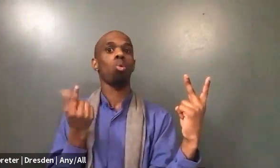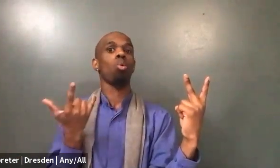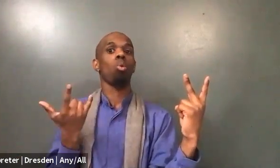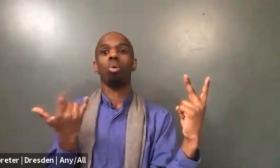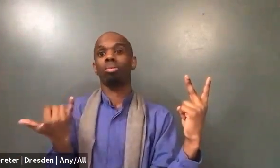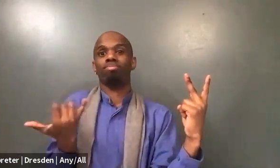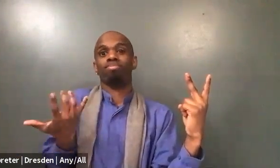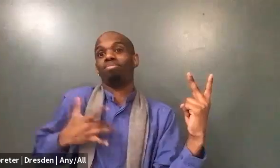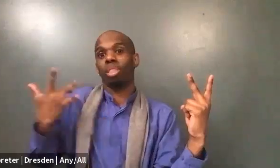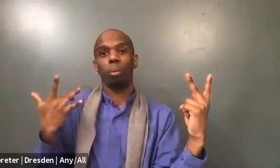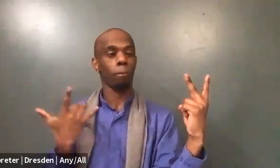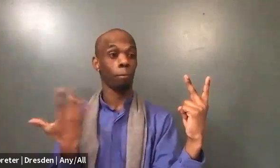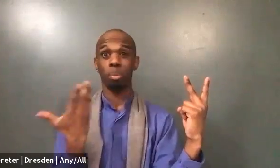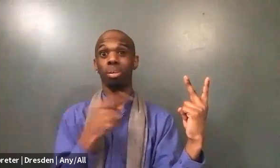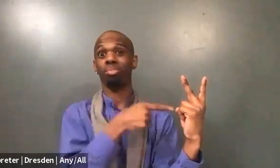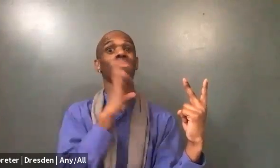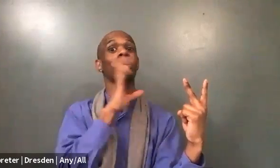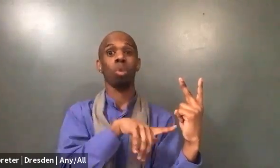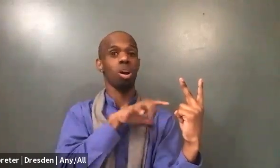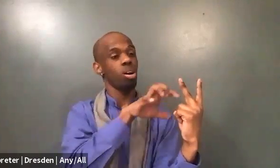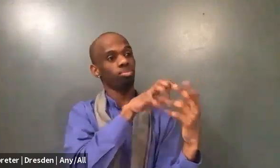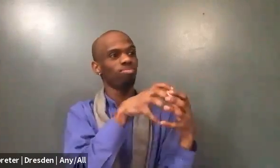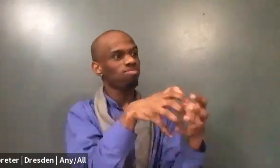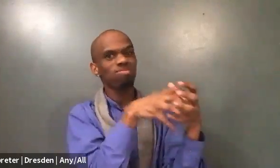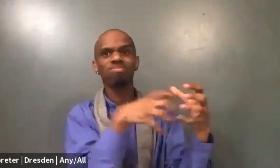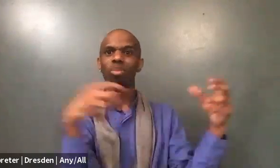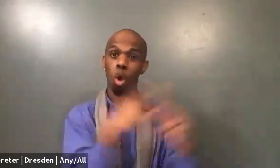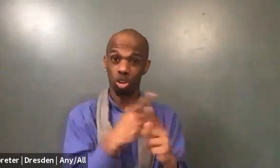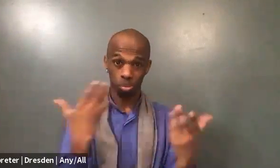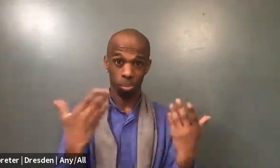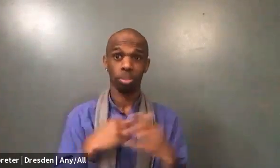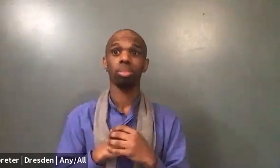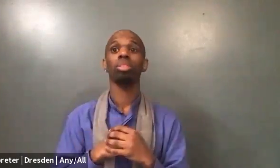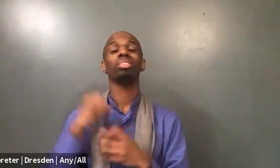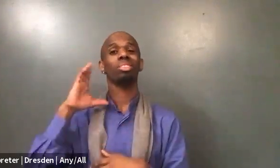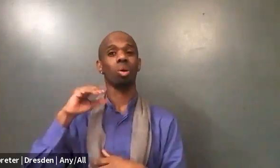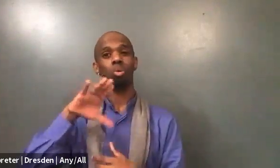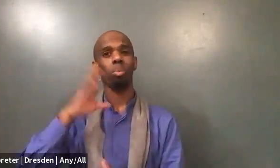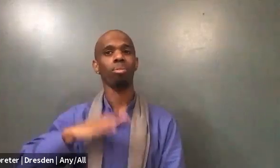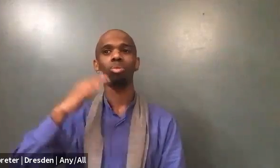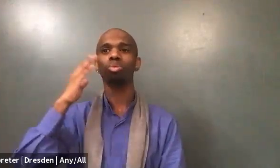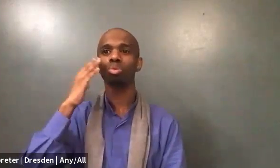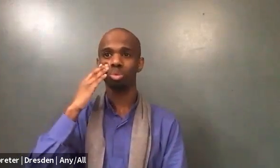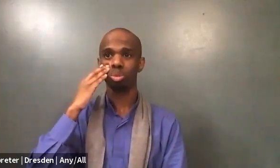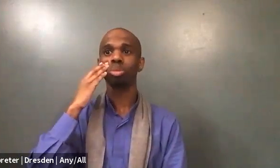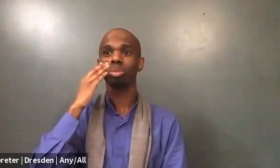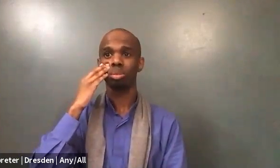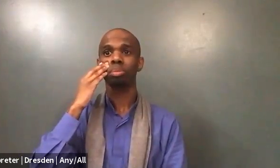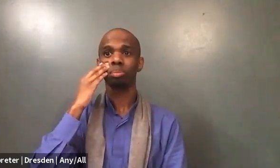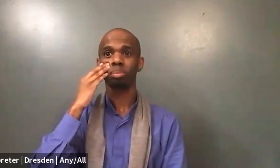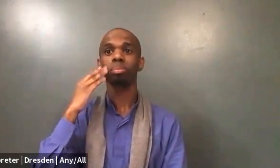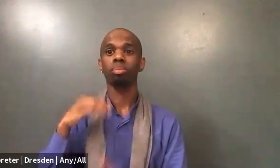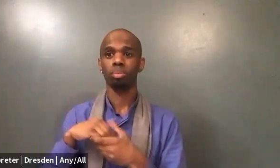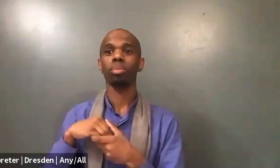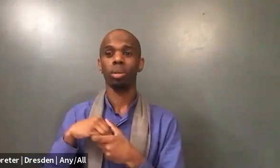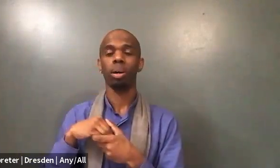to intervene around us in family and community, kind of like Angelica just mentioned? Develop a safety plan at